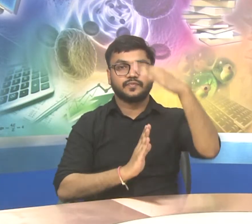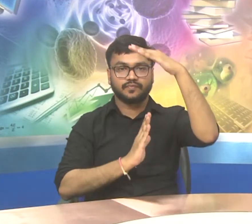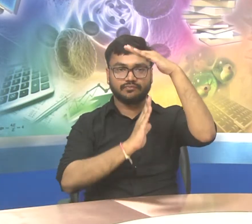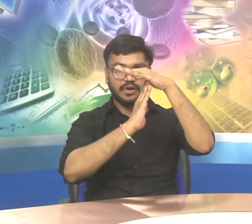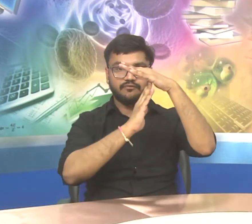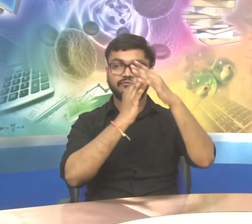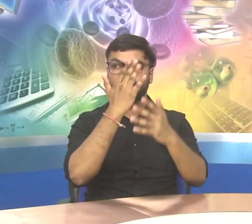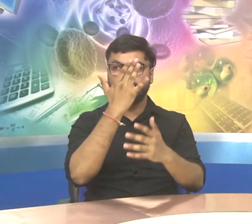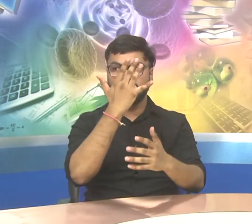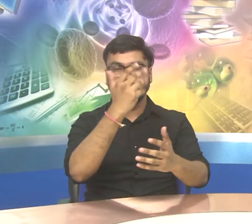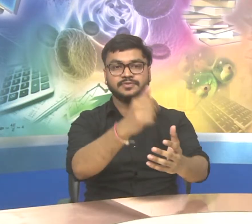Let's take a short break.